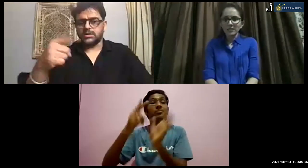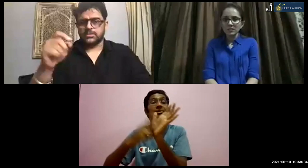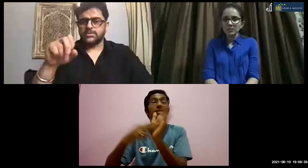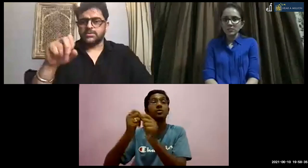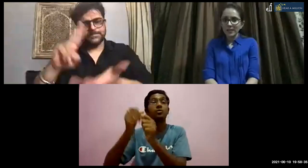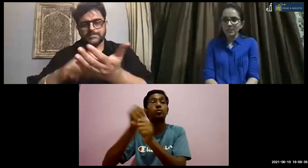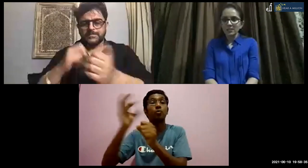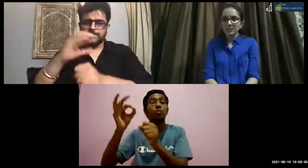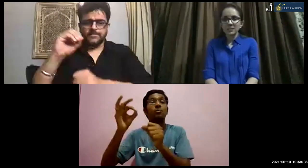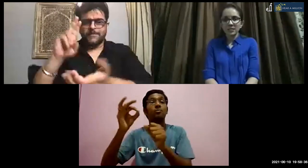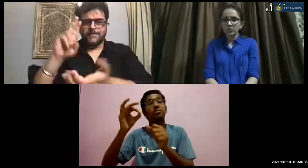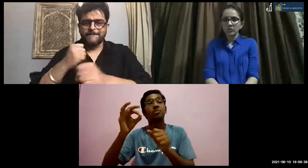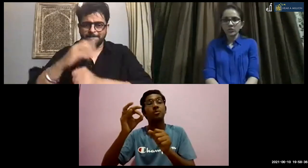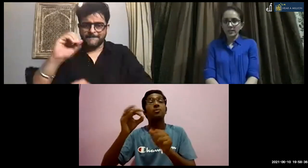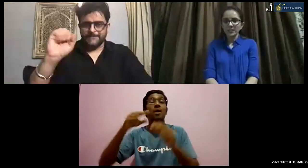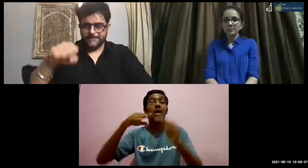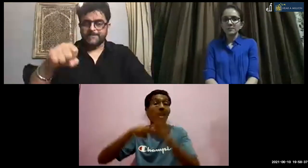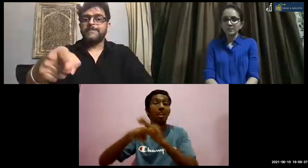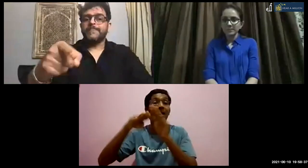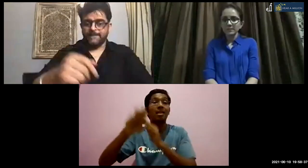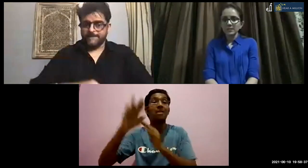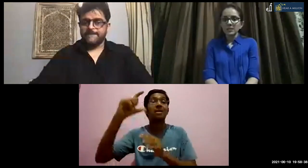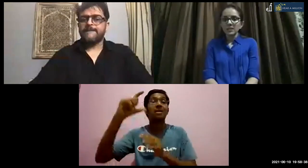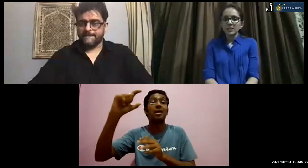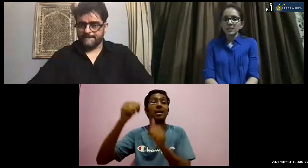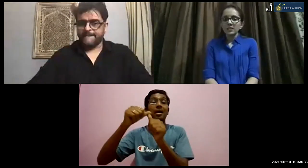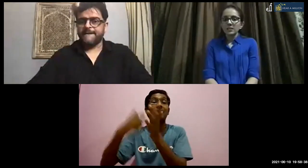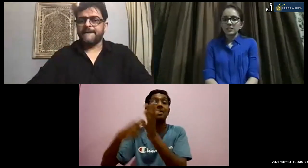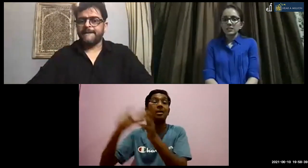Okay, right. It's an NGO, got it.